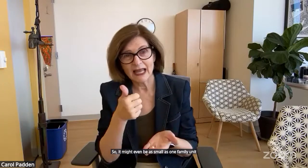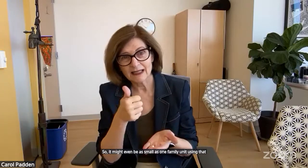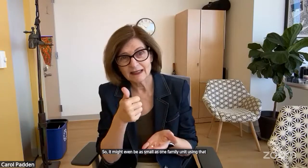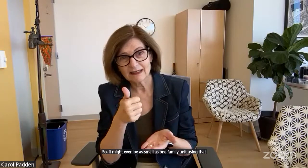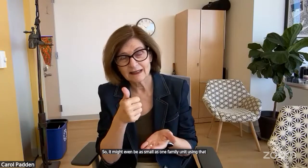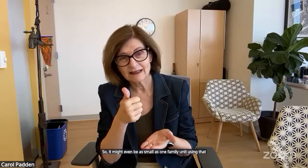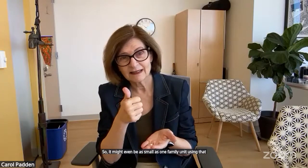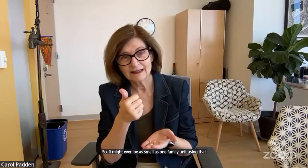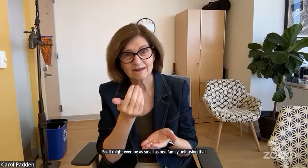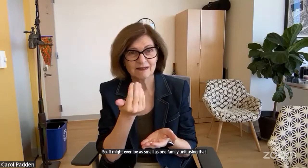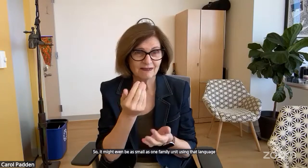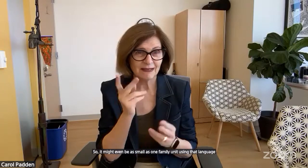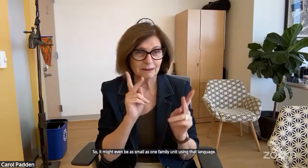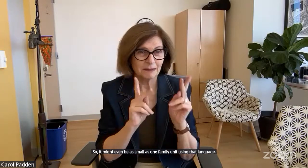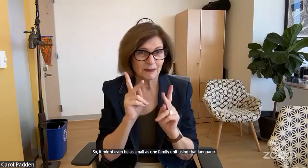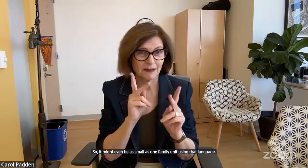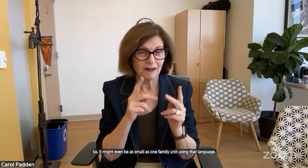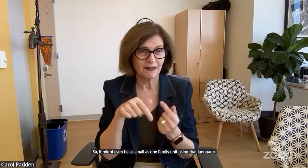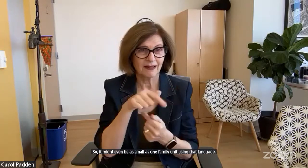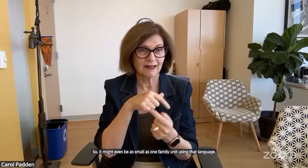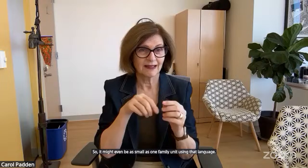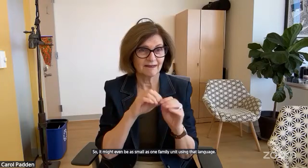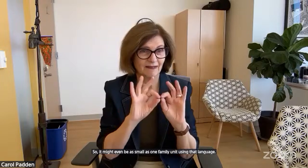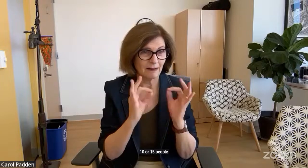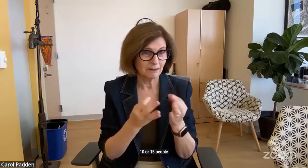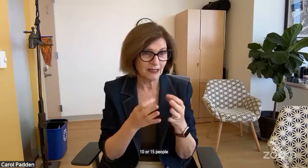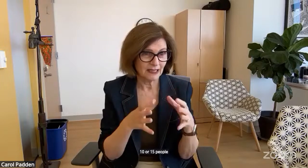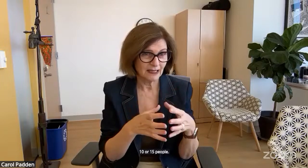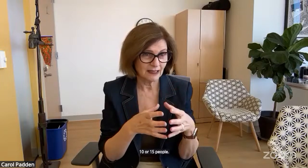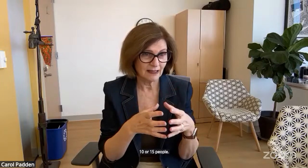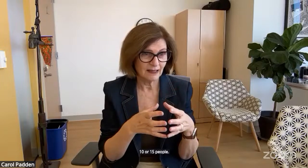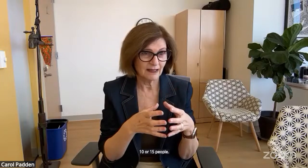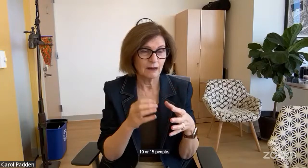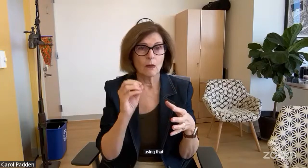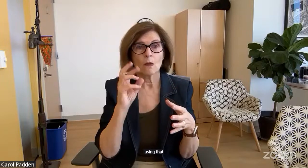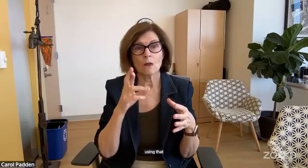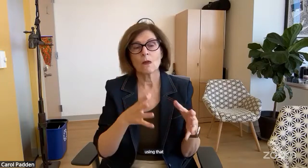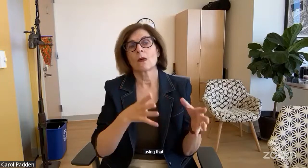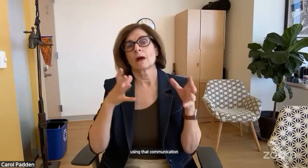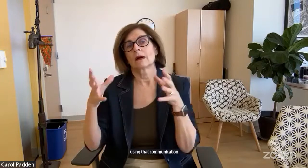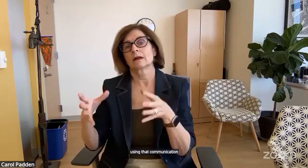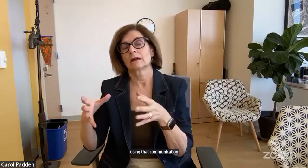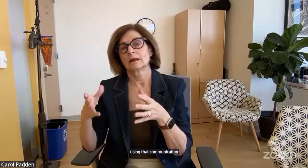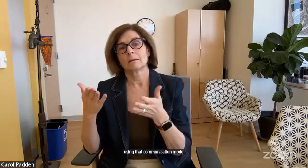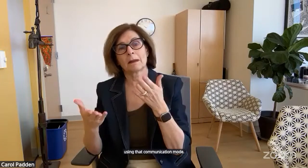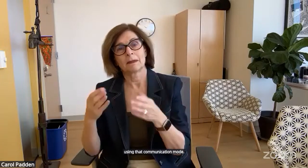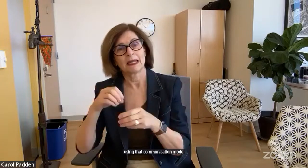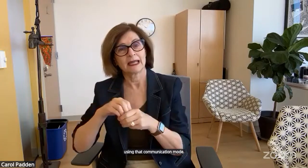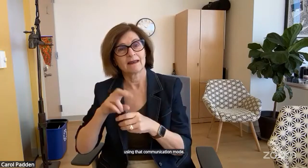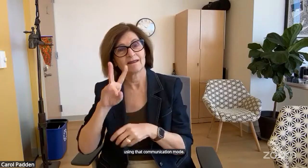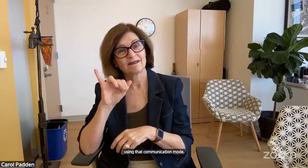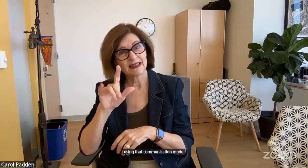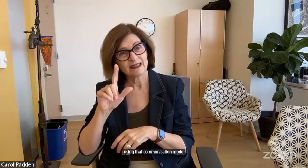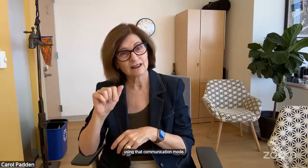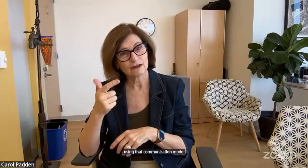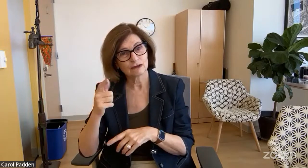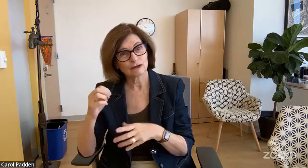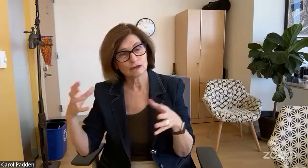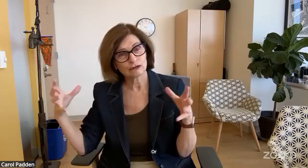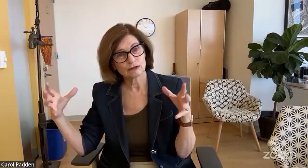that language. 10 or 15 people using that communication mode. Or maybe it is a